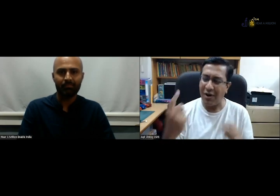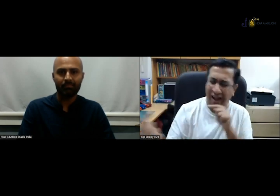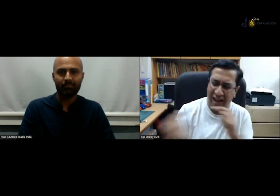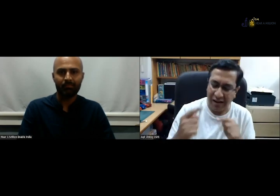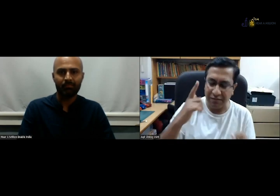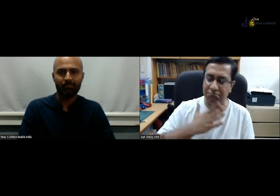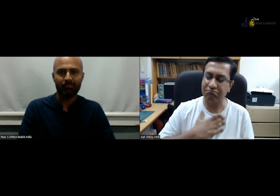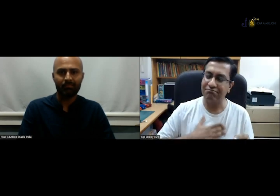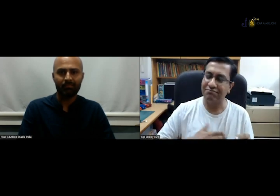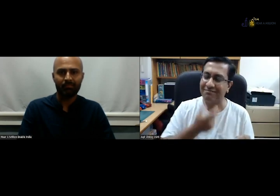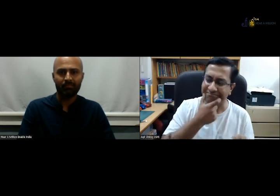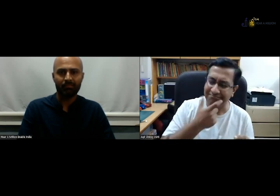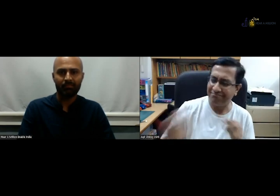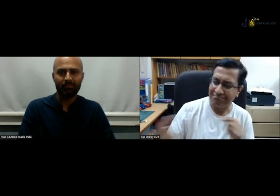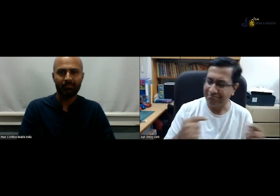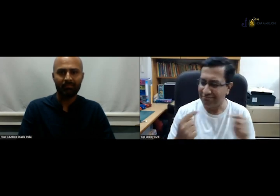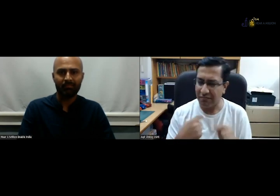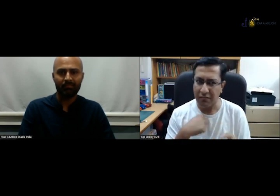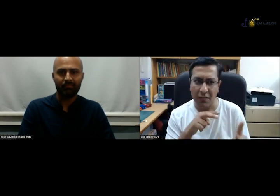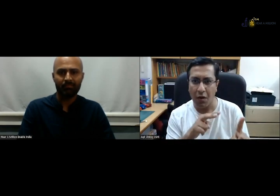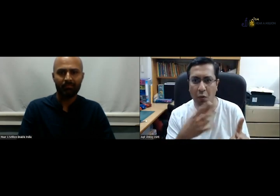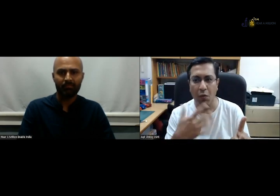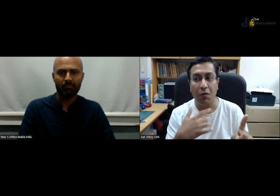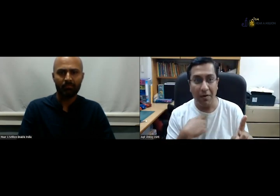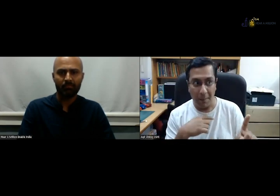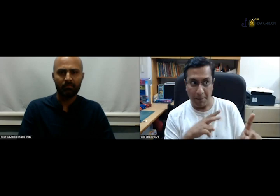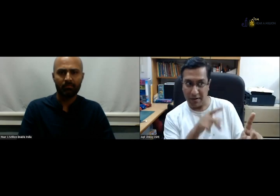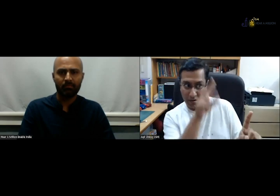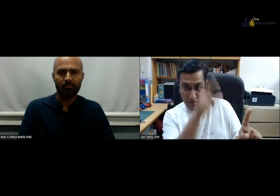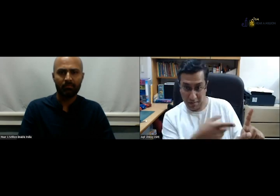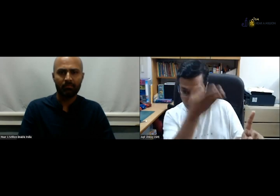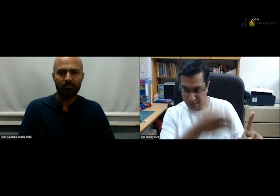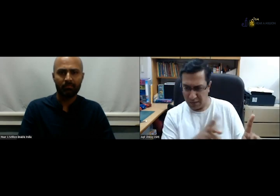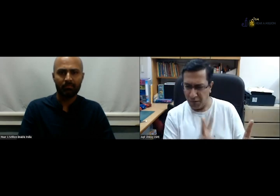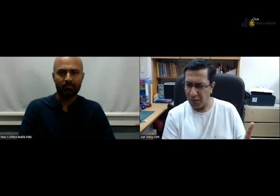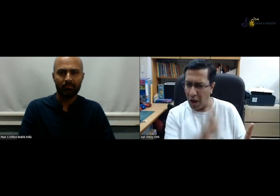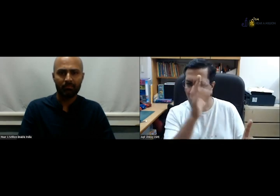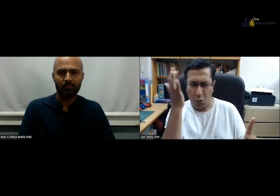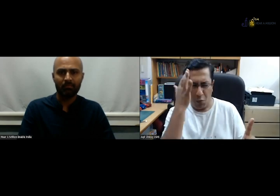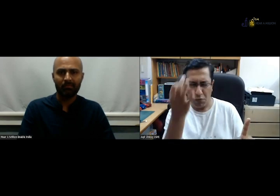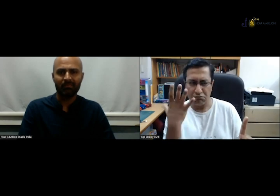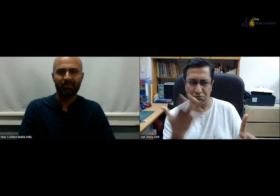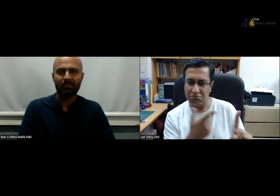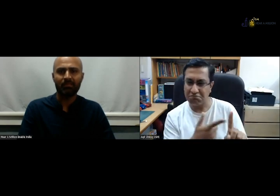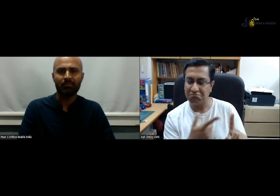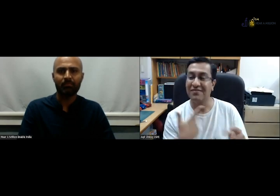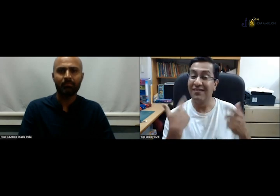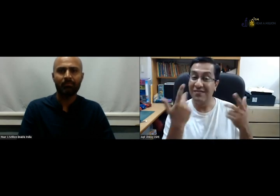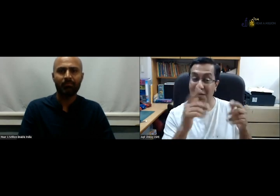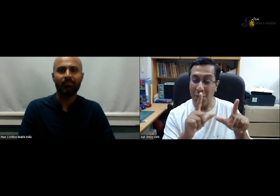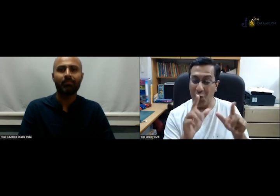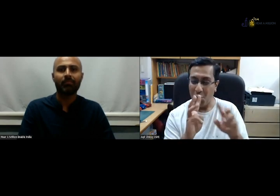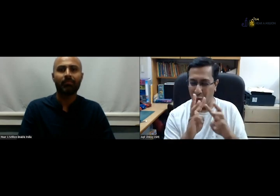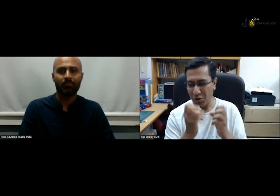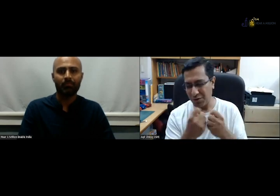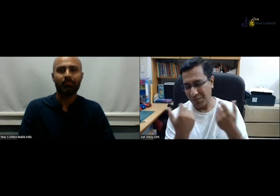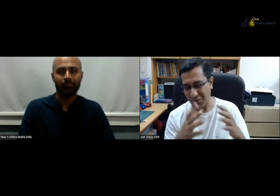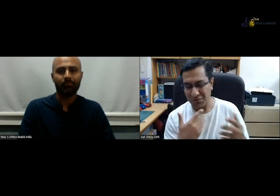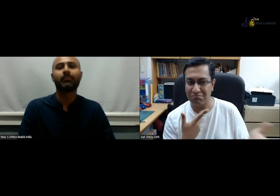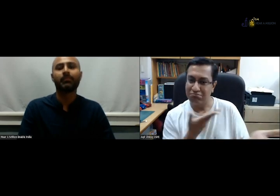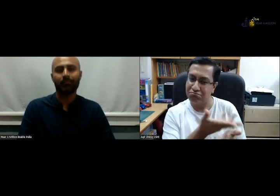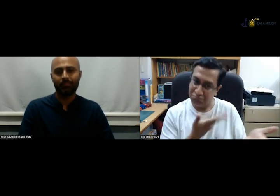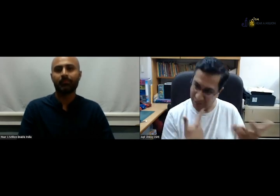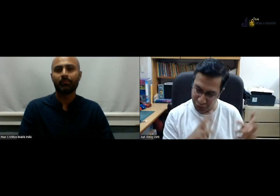about different topics. And Sudamini, I used to see that she was very quiet and nice person, and she was very